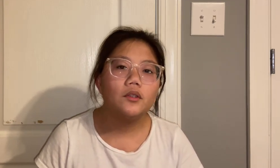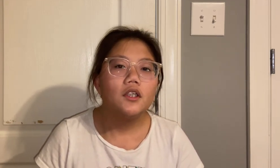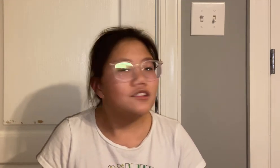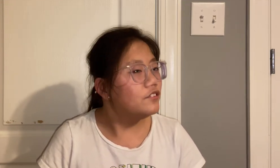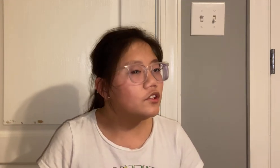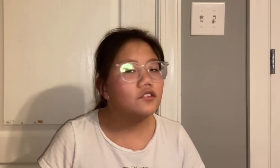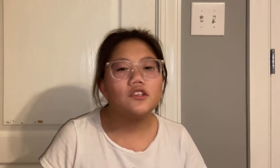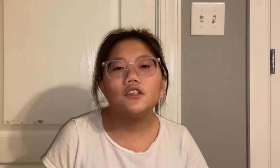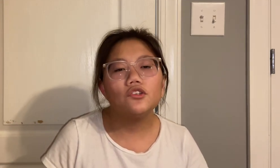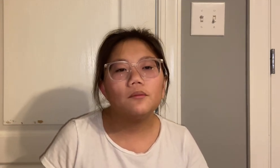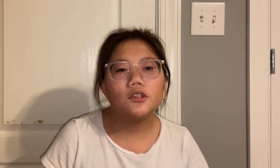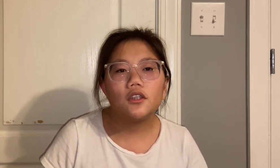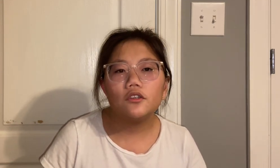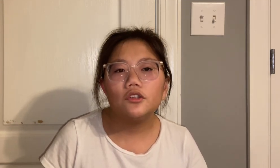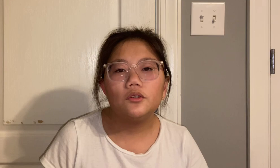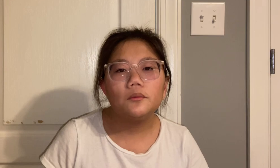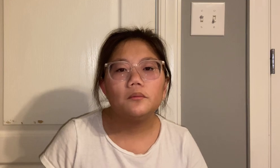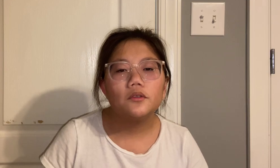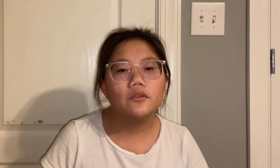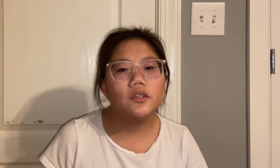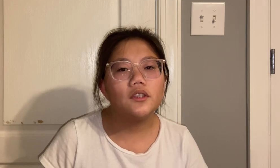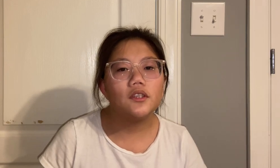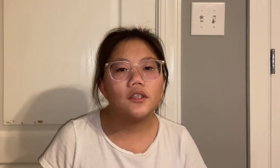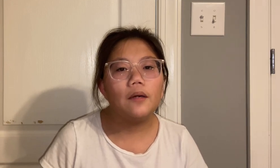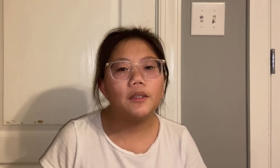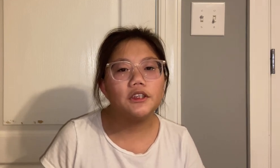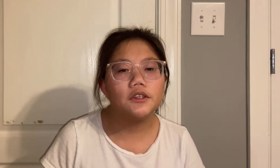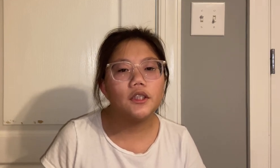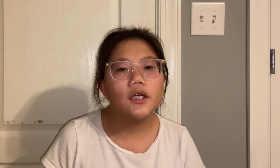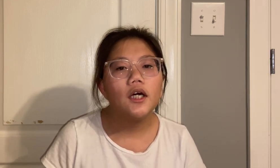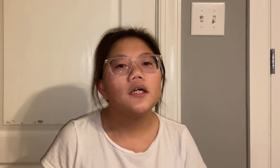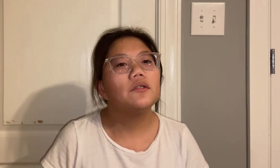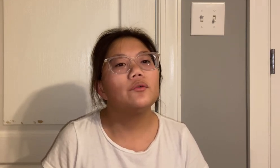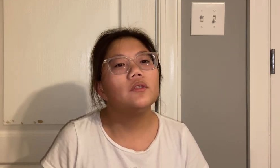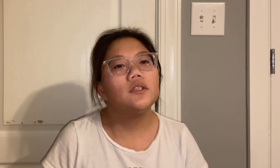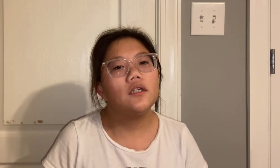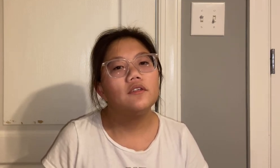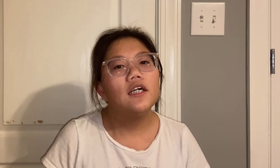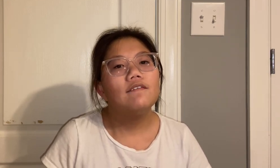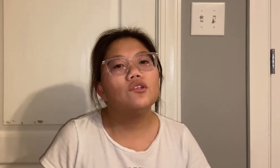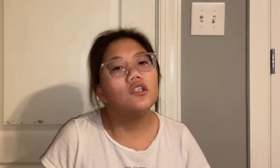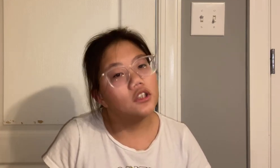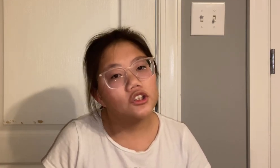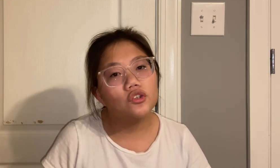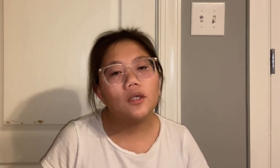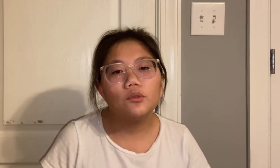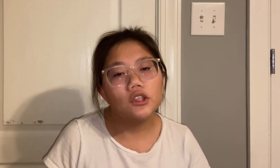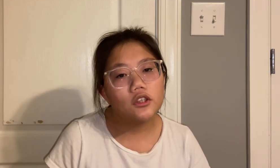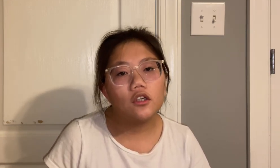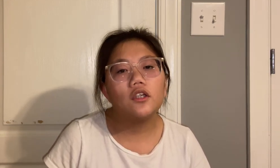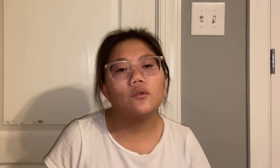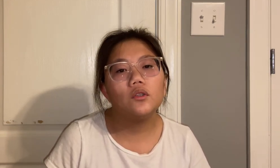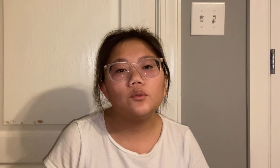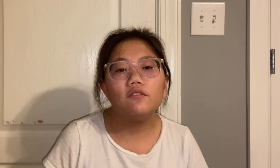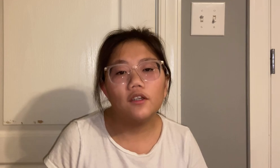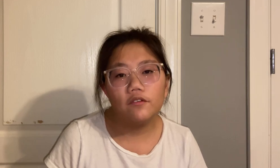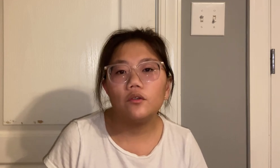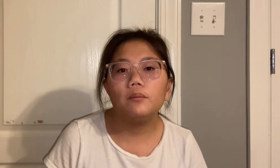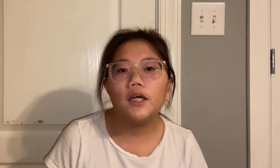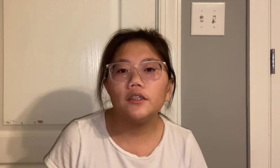so if you're ever on instagram or tiktok or youtube or anything like that make sure that they're really deaf if they're on instagram or tiktok they're going to have deaf in their bio